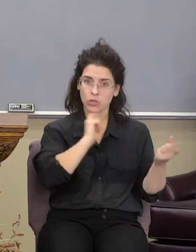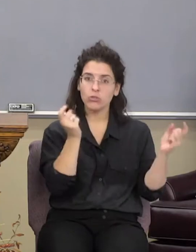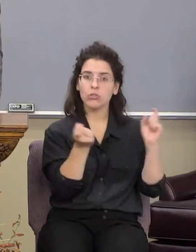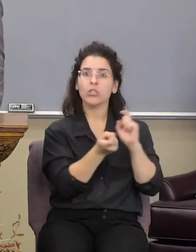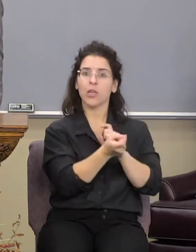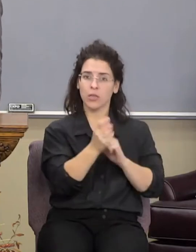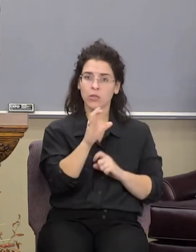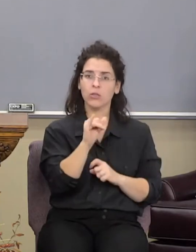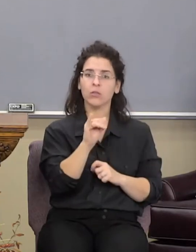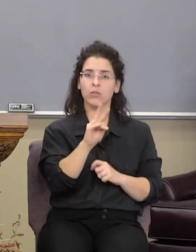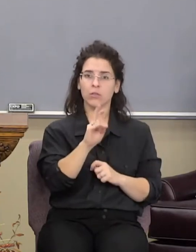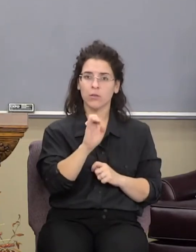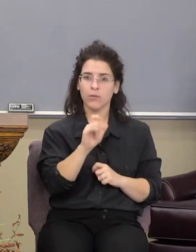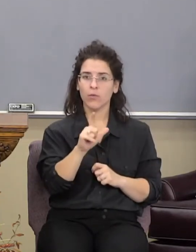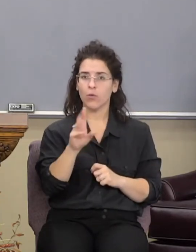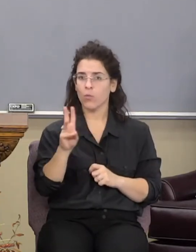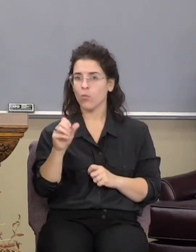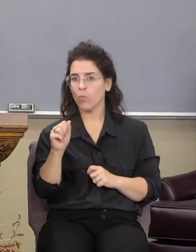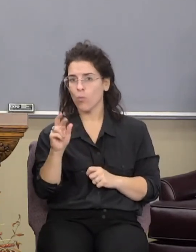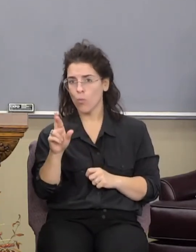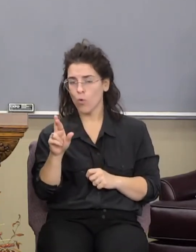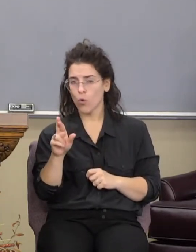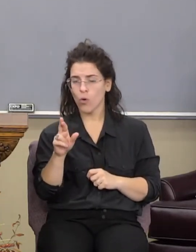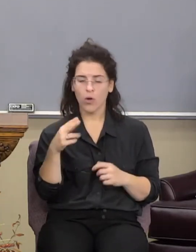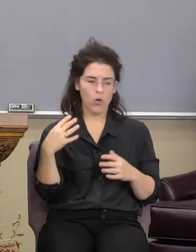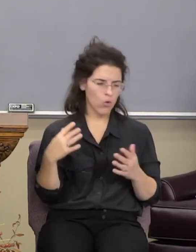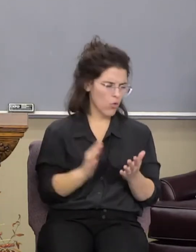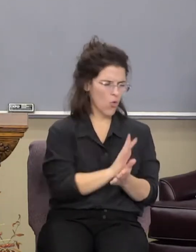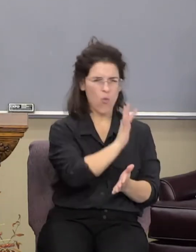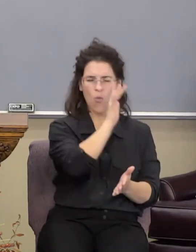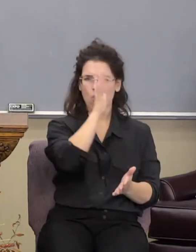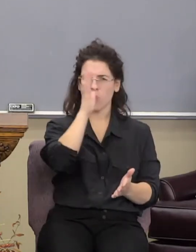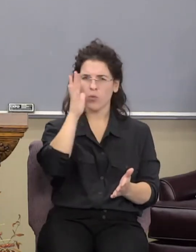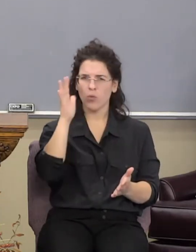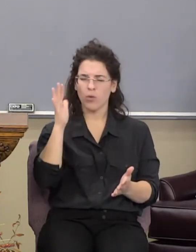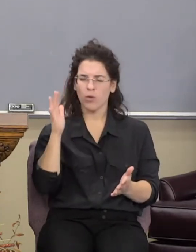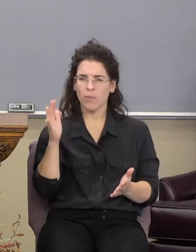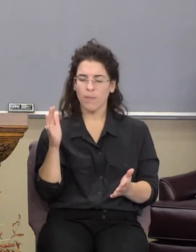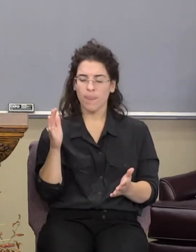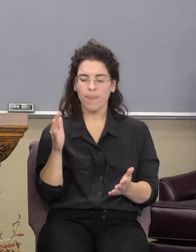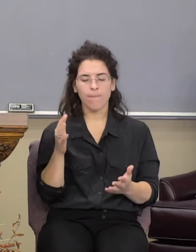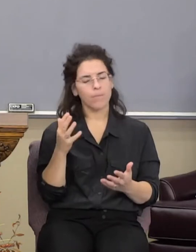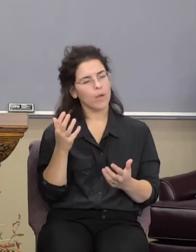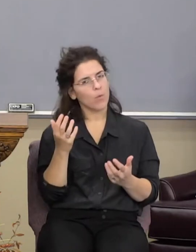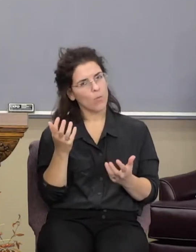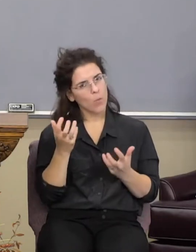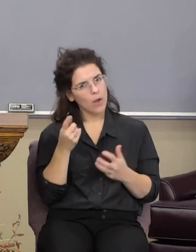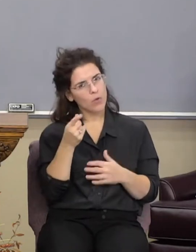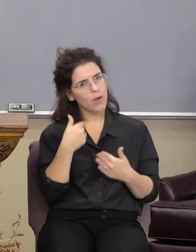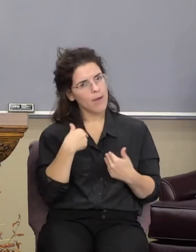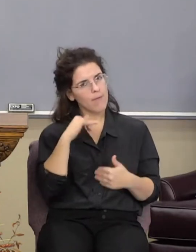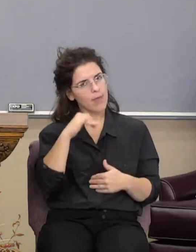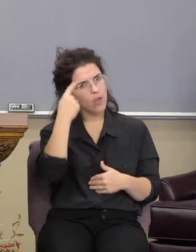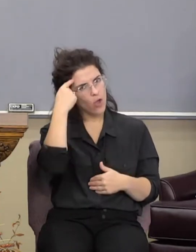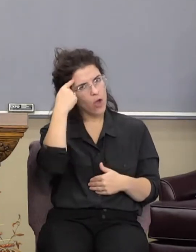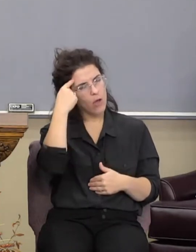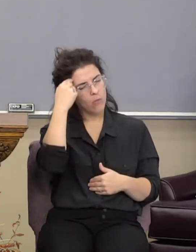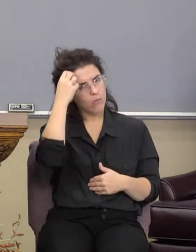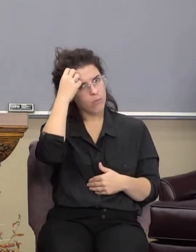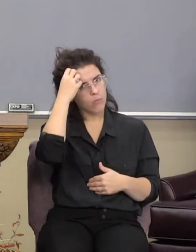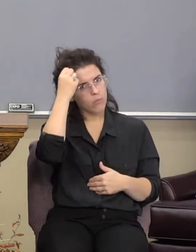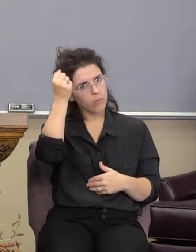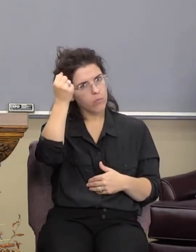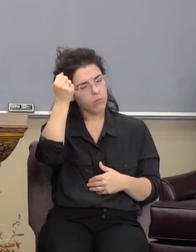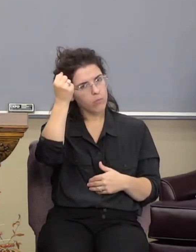the tide of the Civil War. Glory. Now, I want you to hold that thought, because when